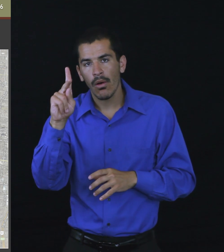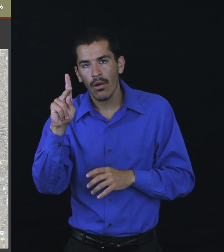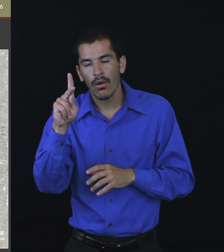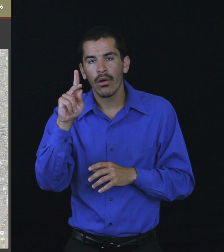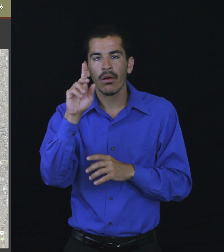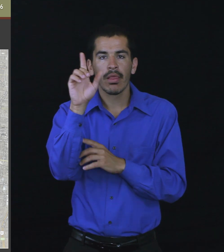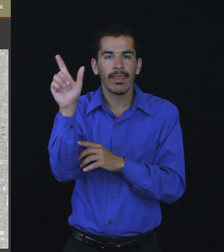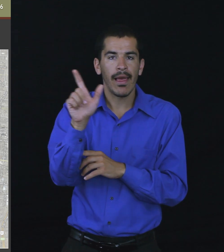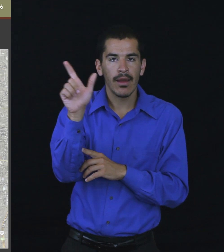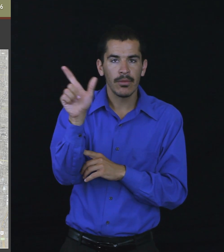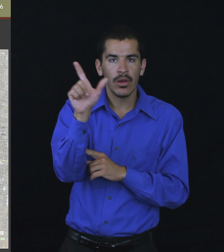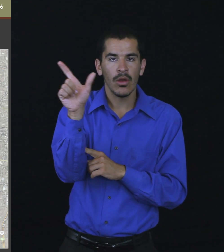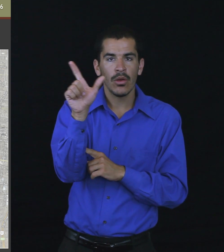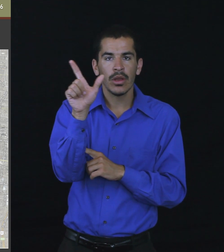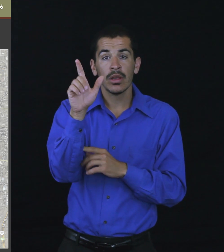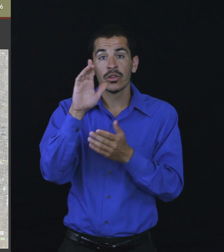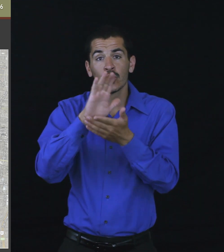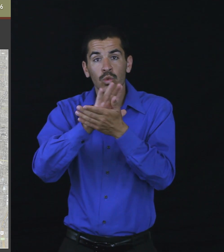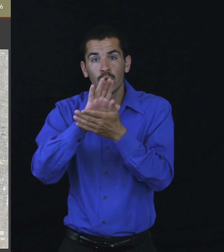nearby.